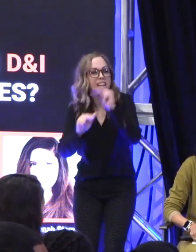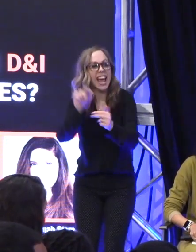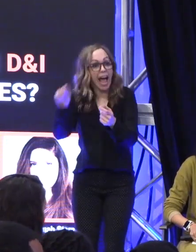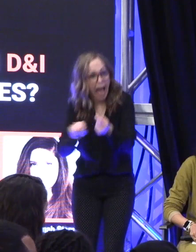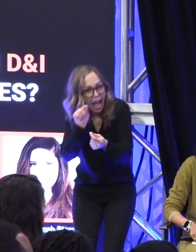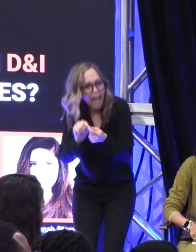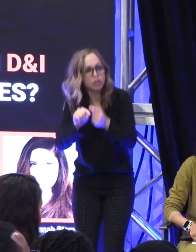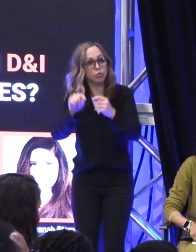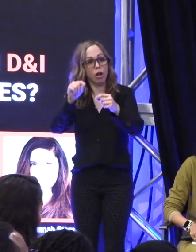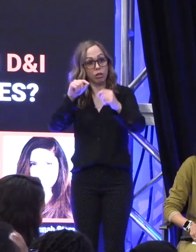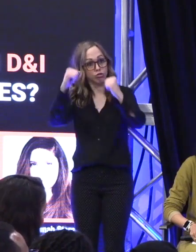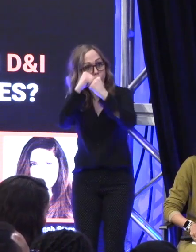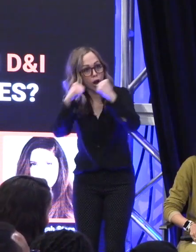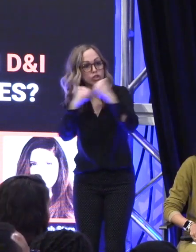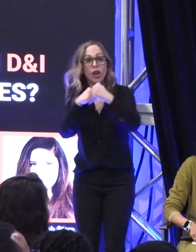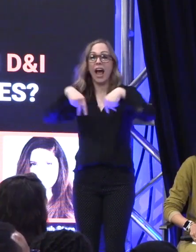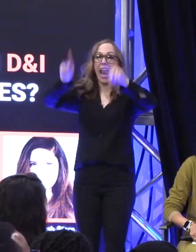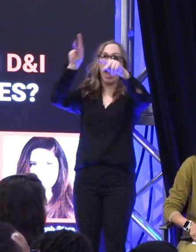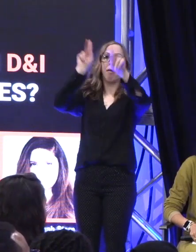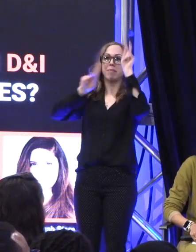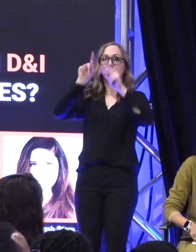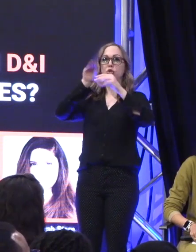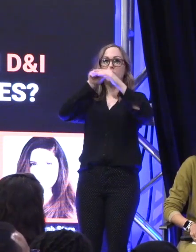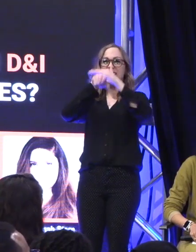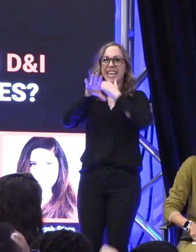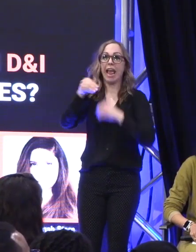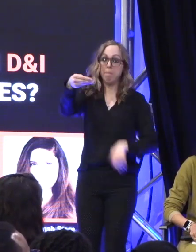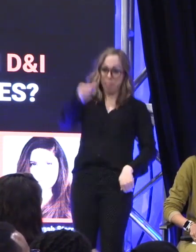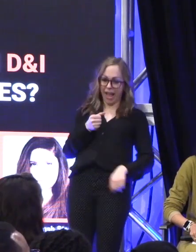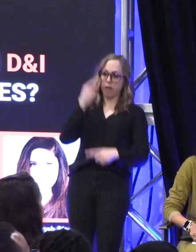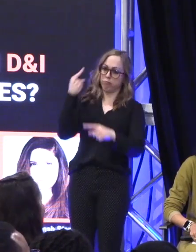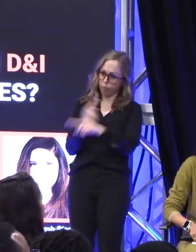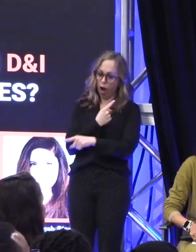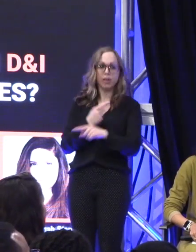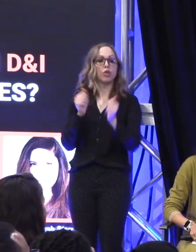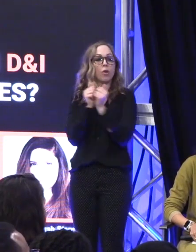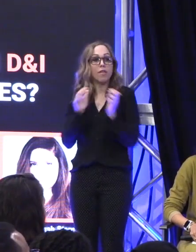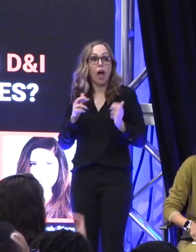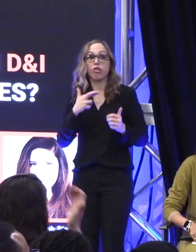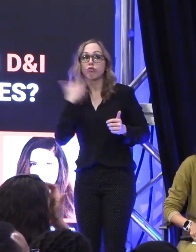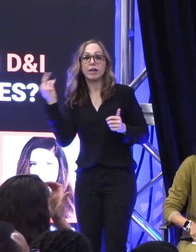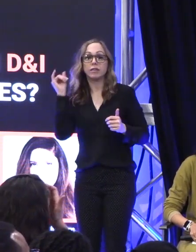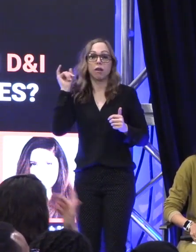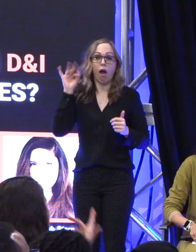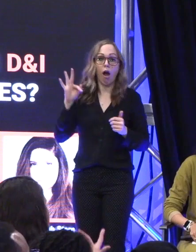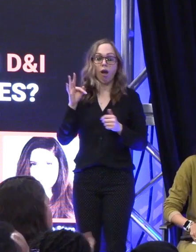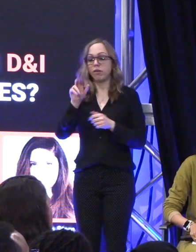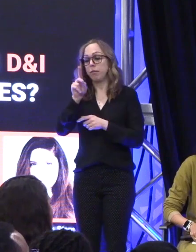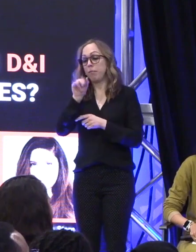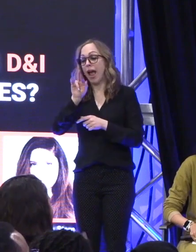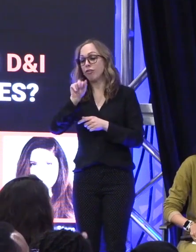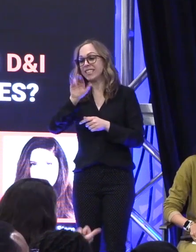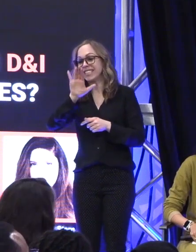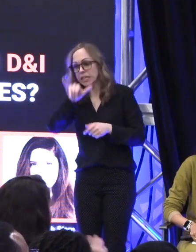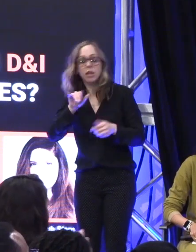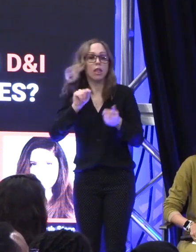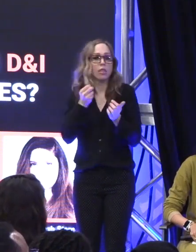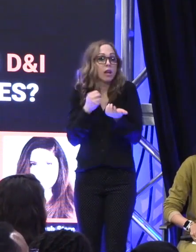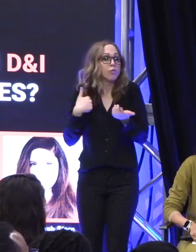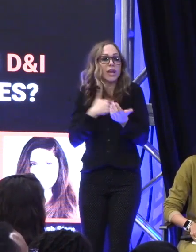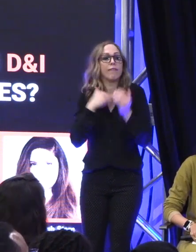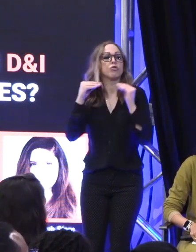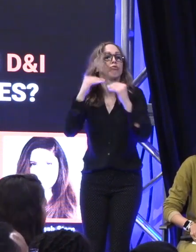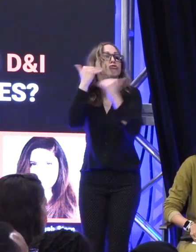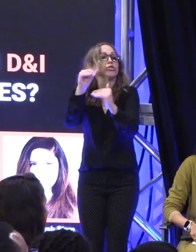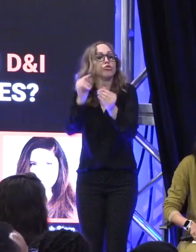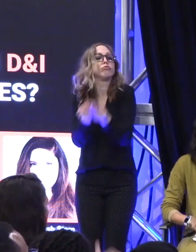sort of infrastructure that allows people to be reliably compensated without the risk of piracy, we won't need any of that infrastructure in order to make content that could